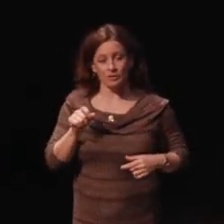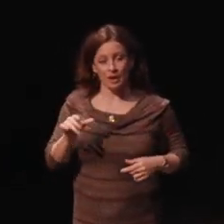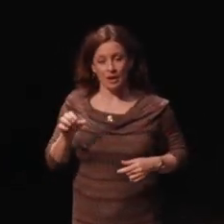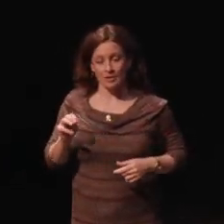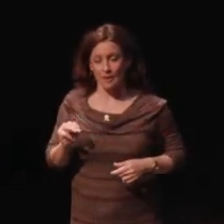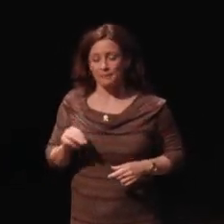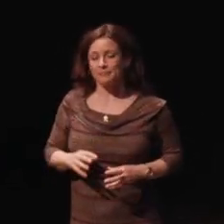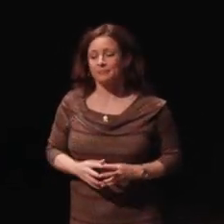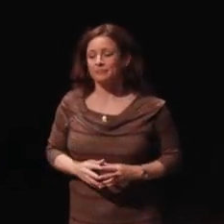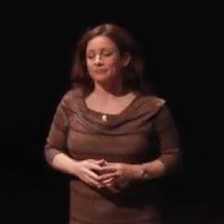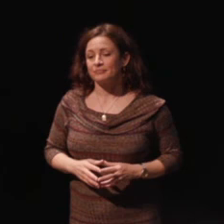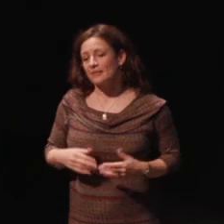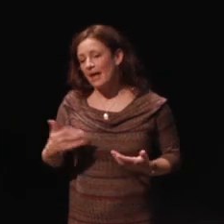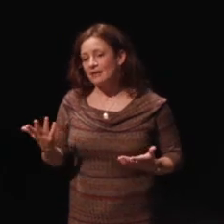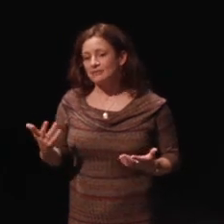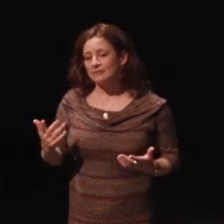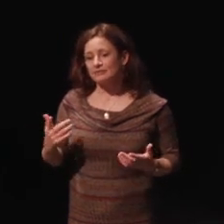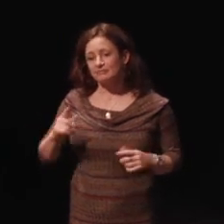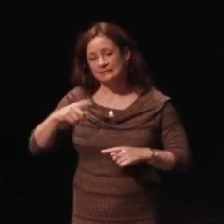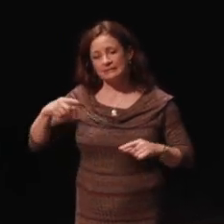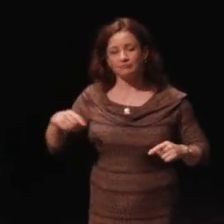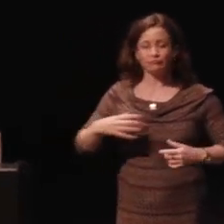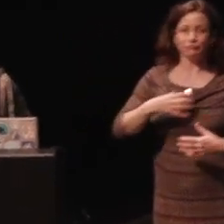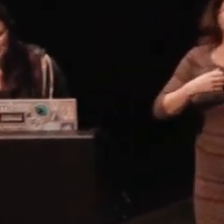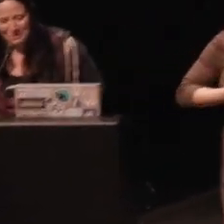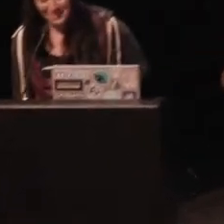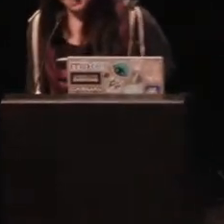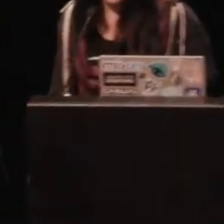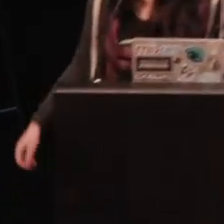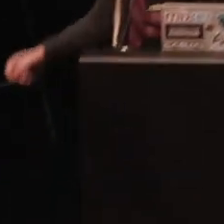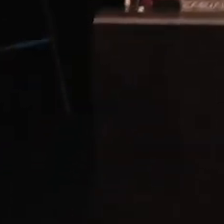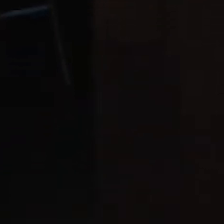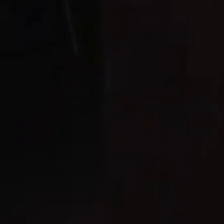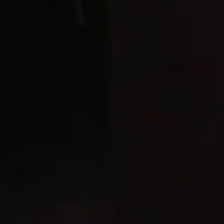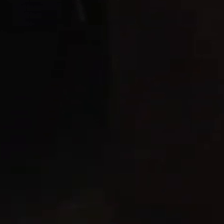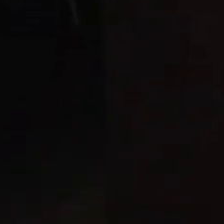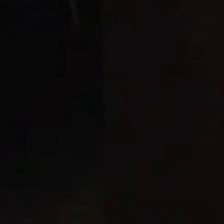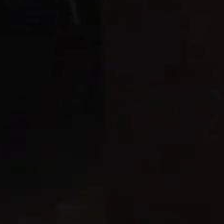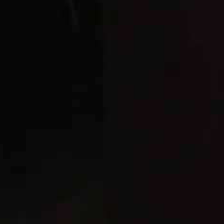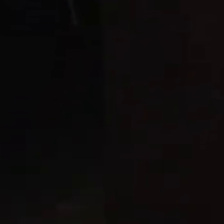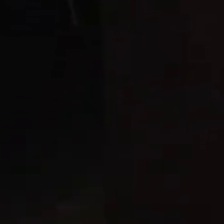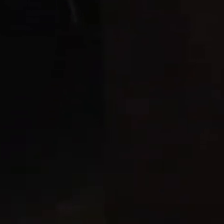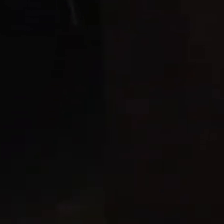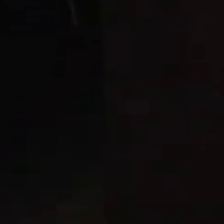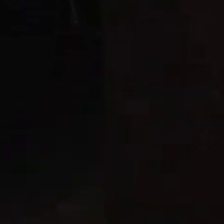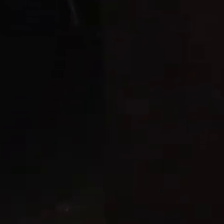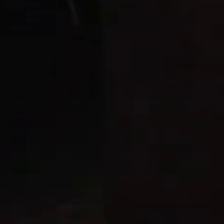plugin and rant about the different problems I have, and sometimes post code. Okay, thank you very much.